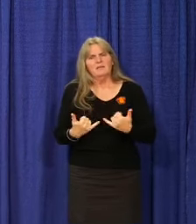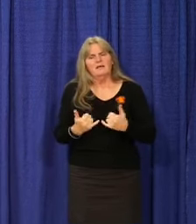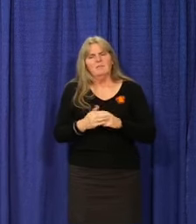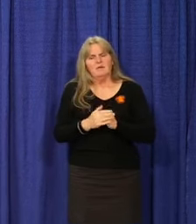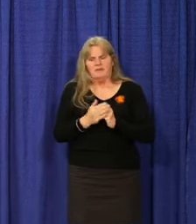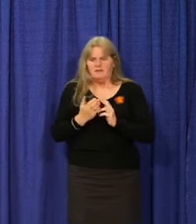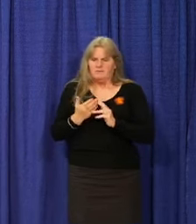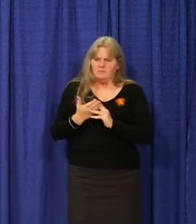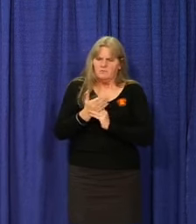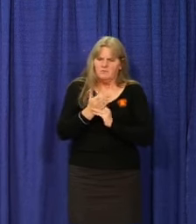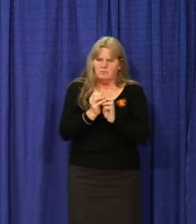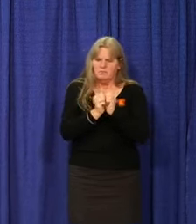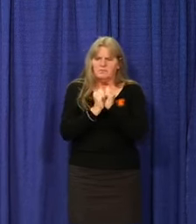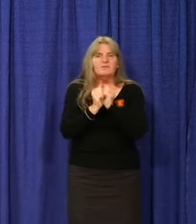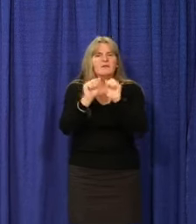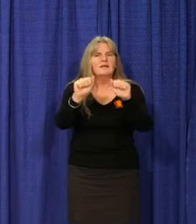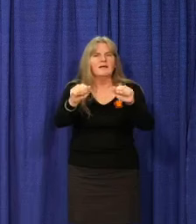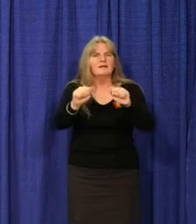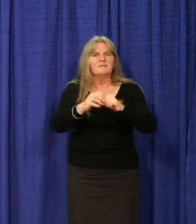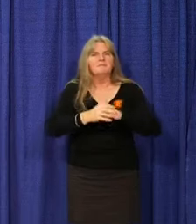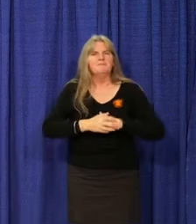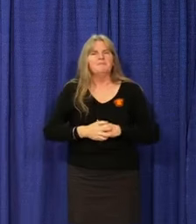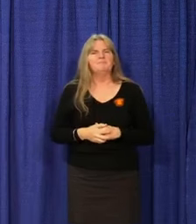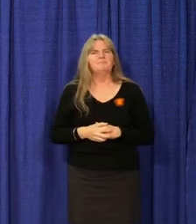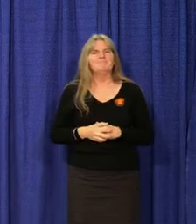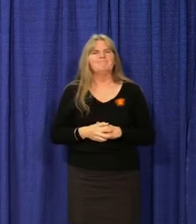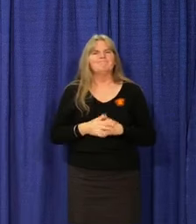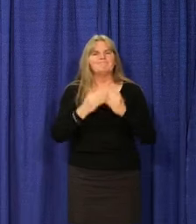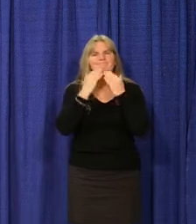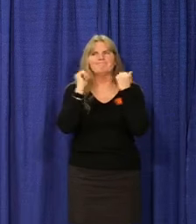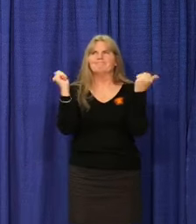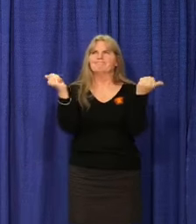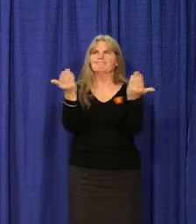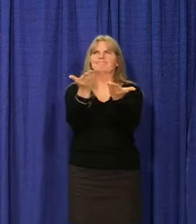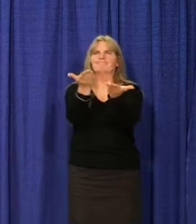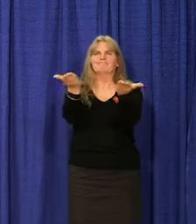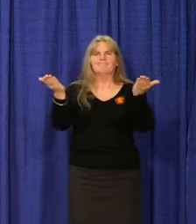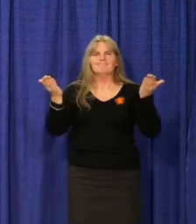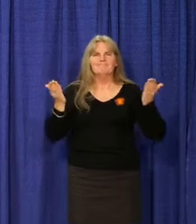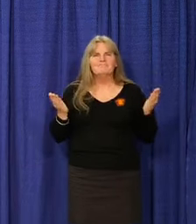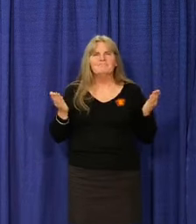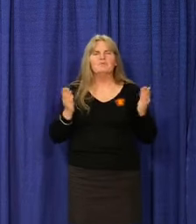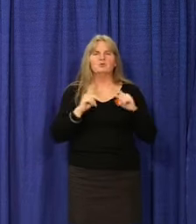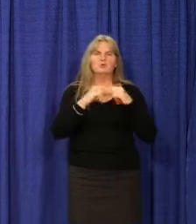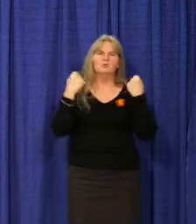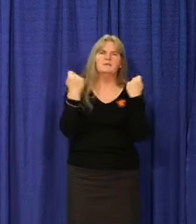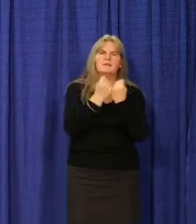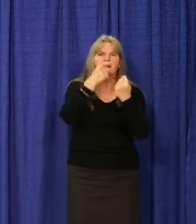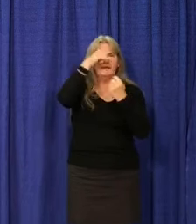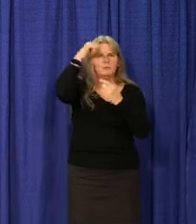them together. I want to thank everyone contributing to Team Yukon.